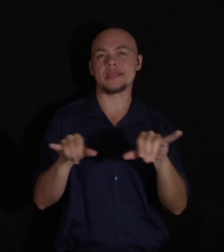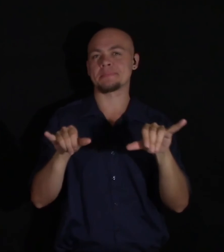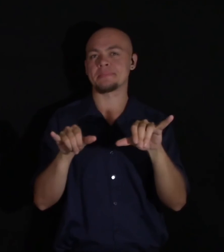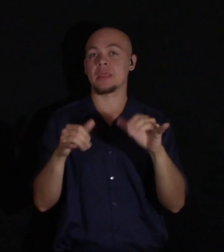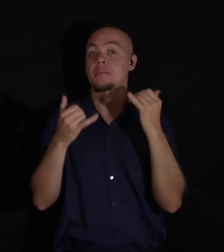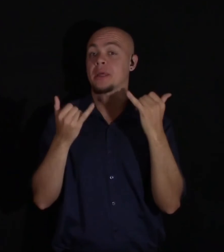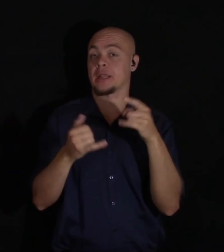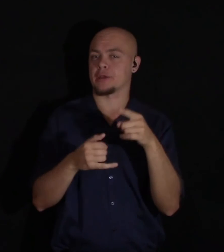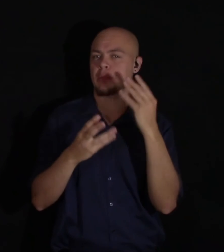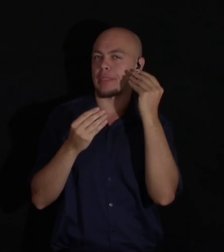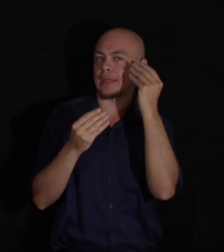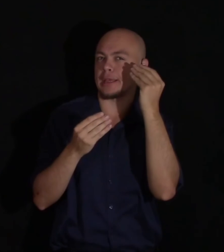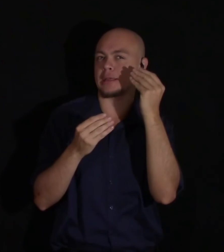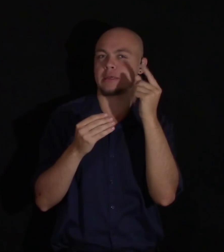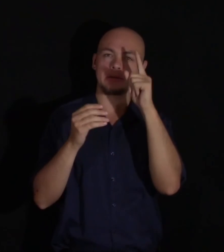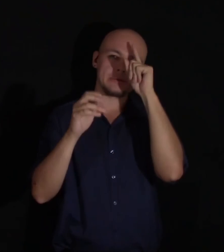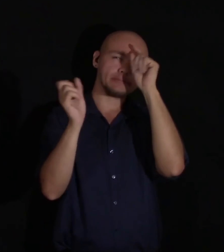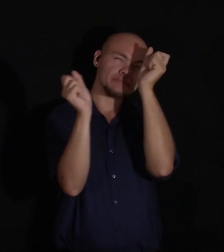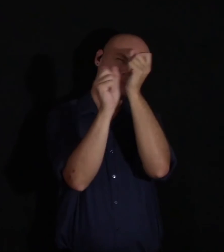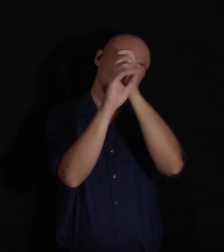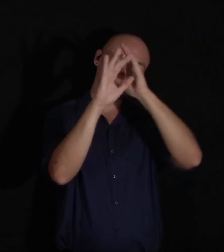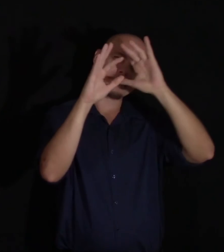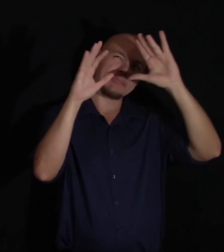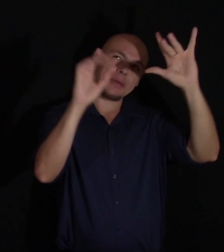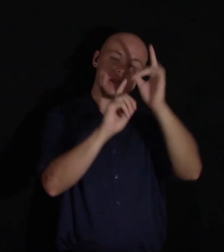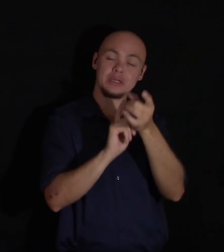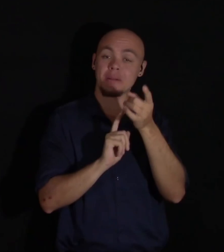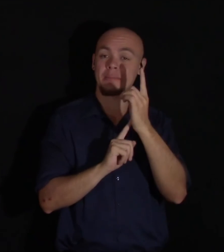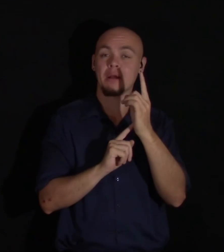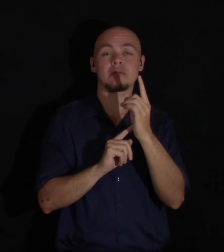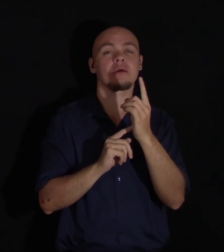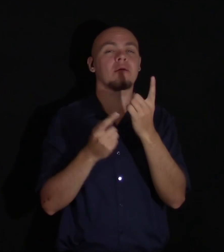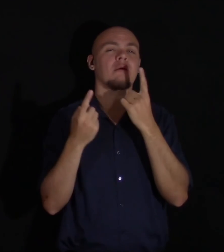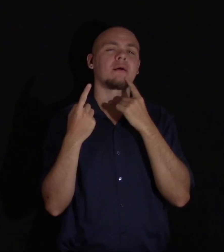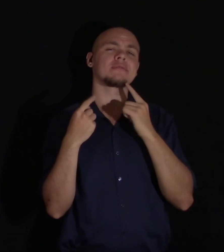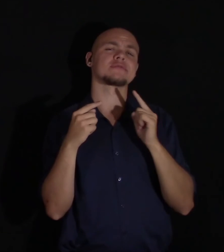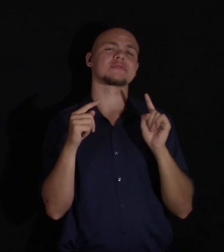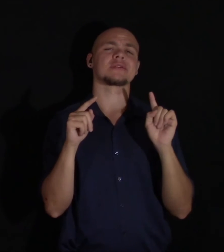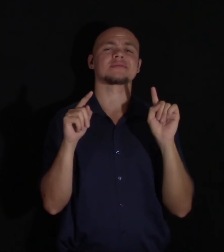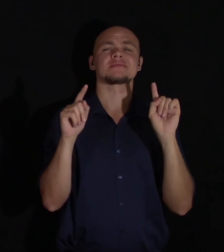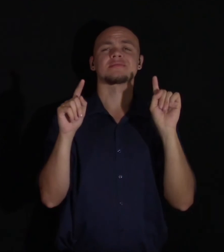think. Imagine each moment of flawless success.